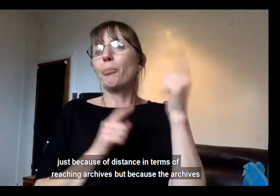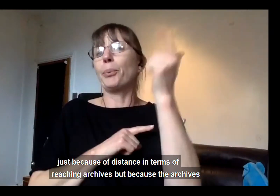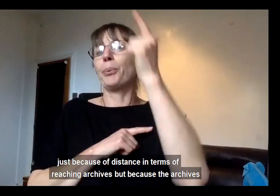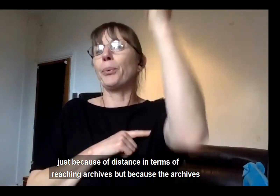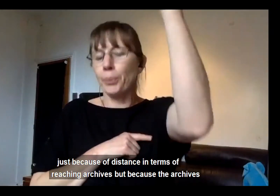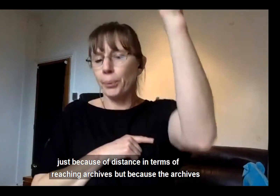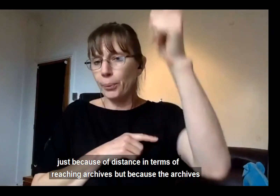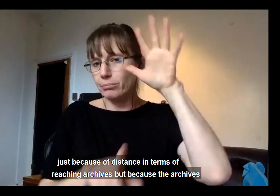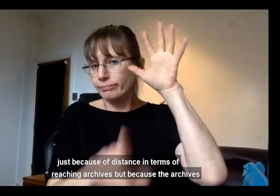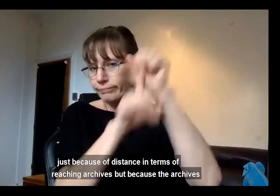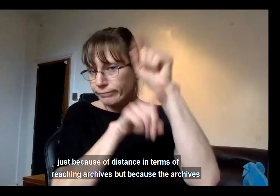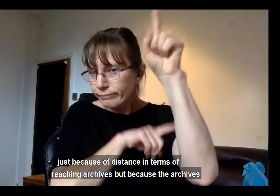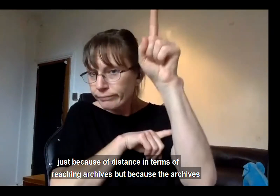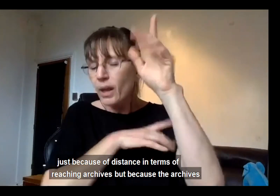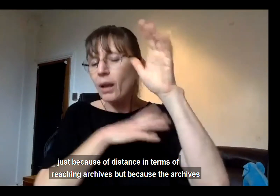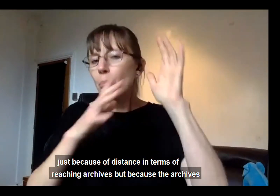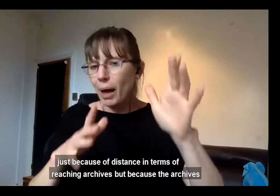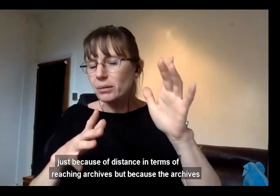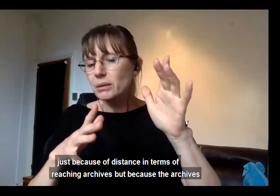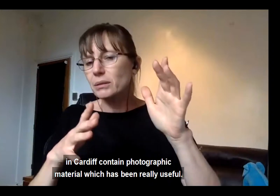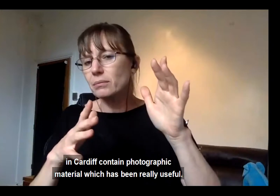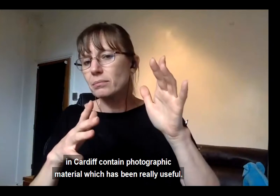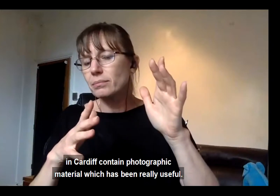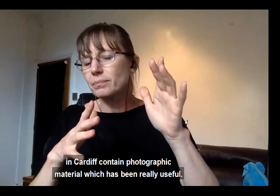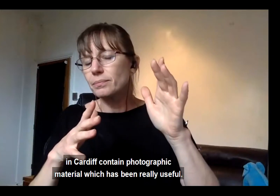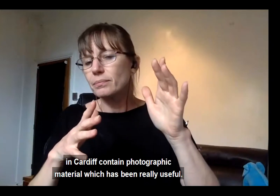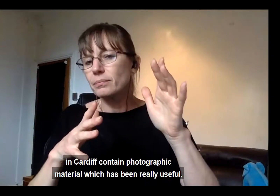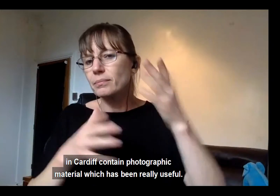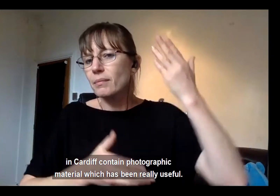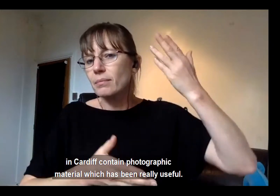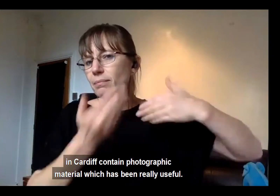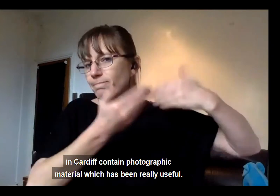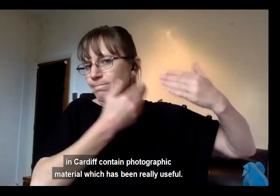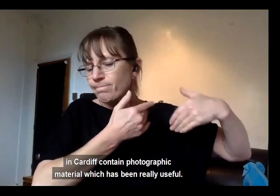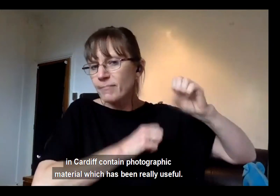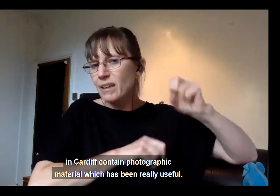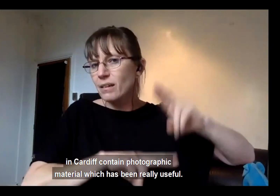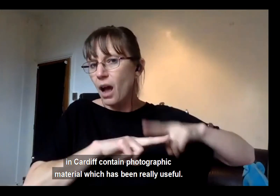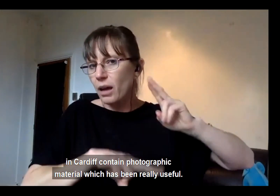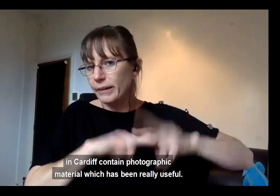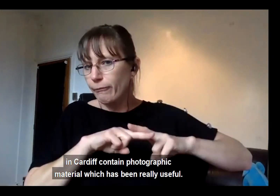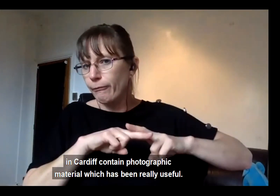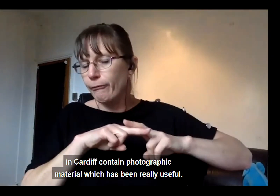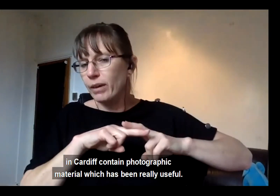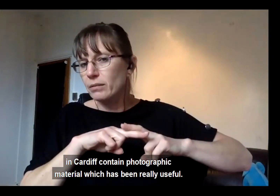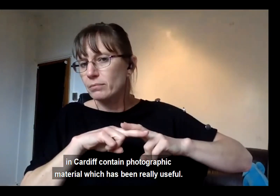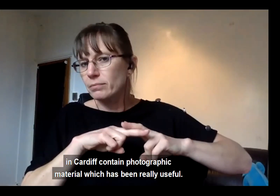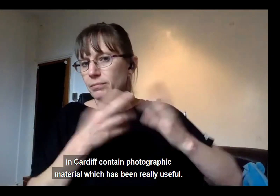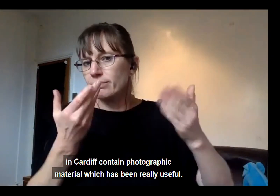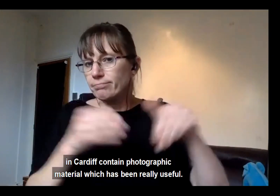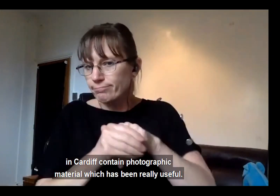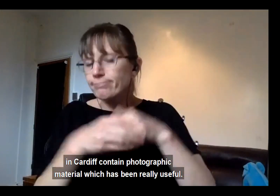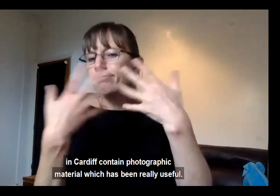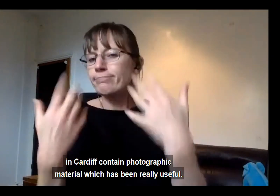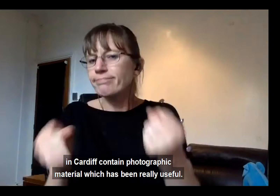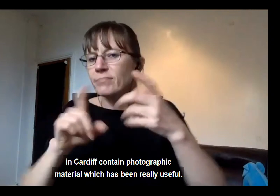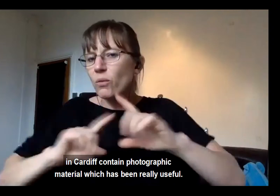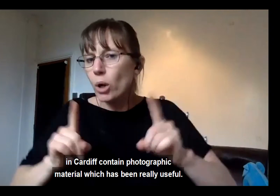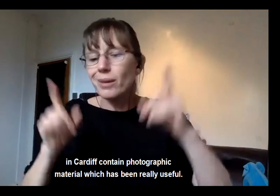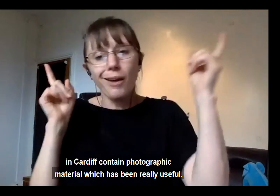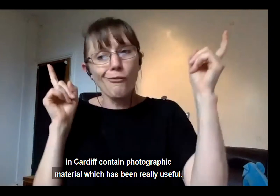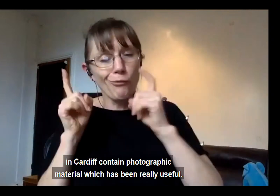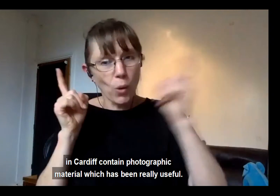reaching archives, but because the archives in Cardiff contain